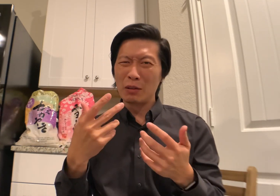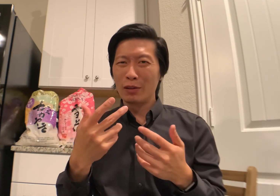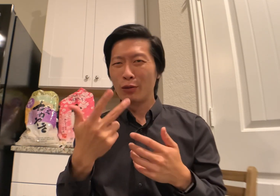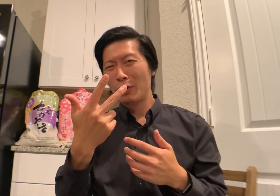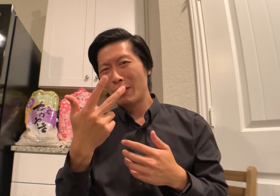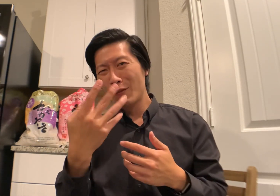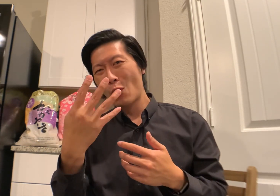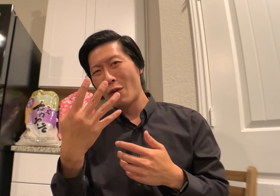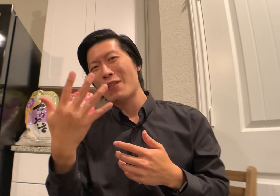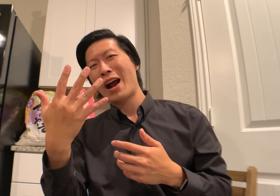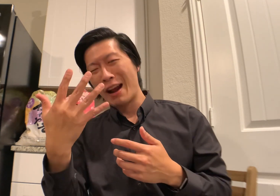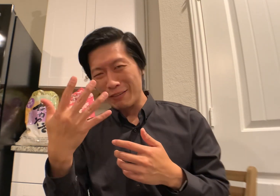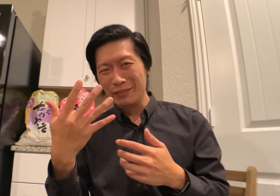And so I tend to